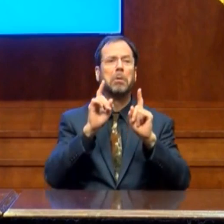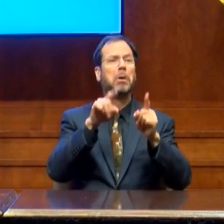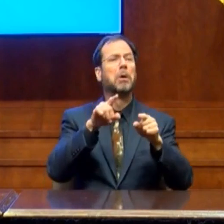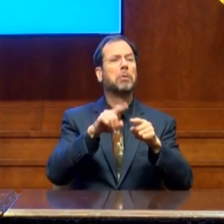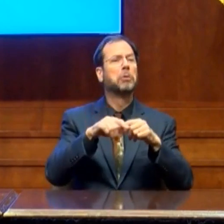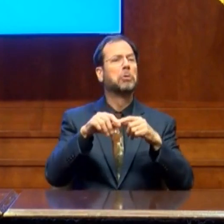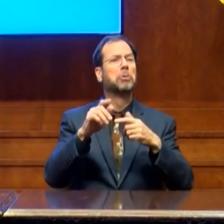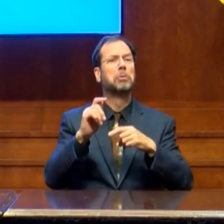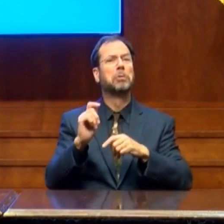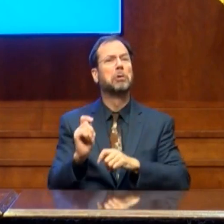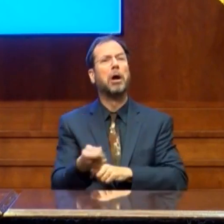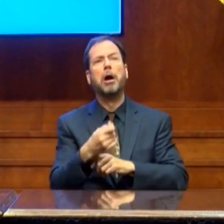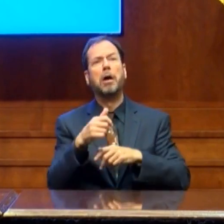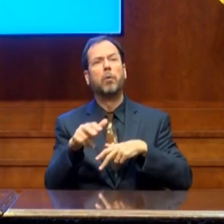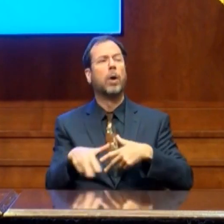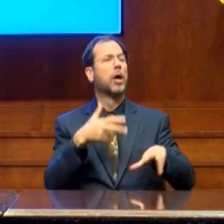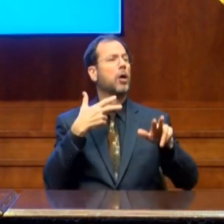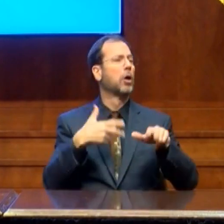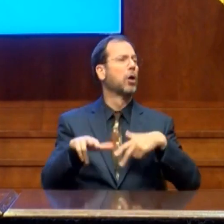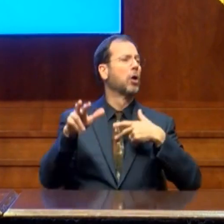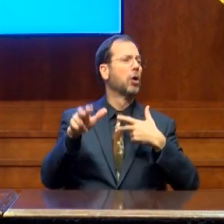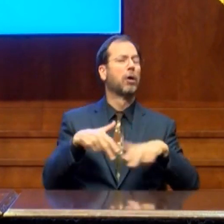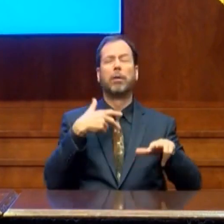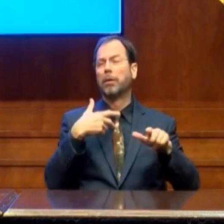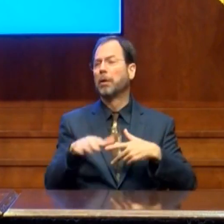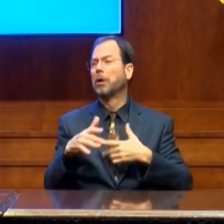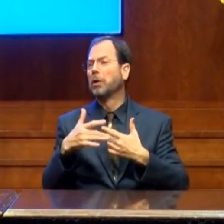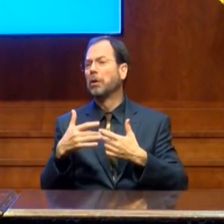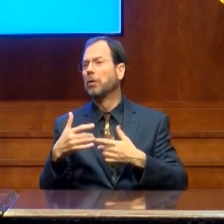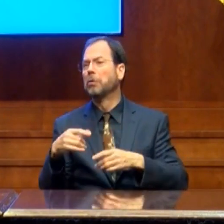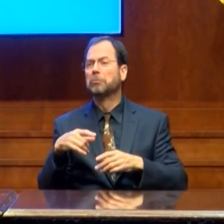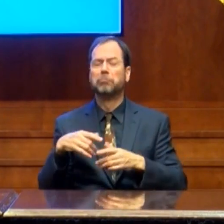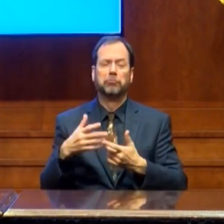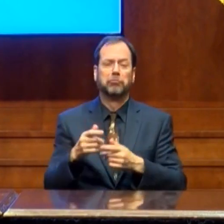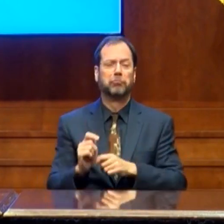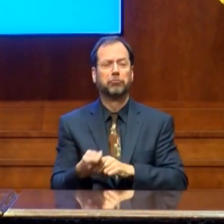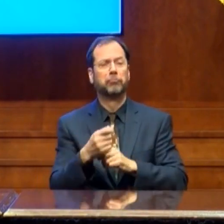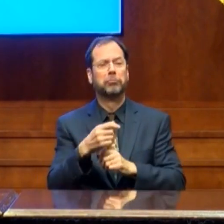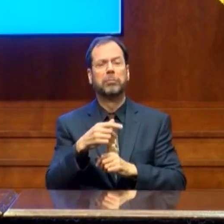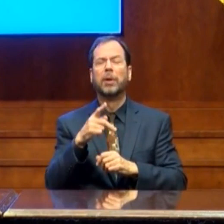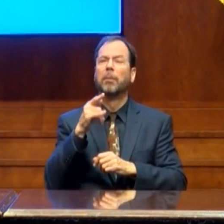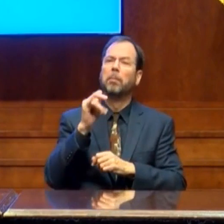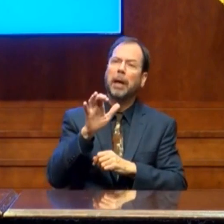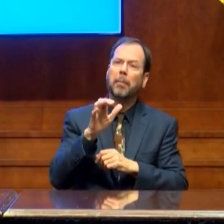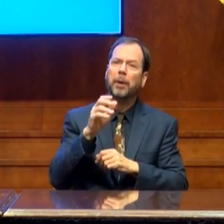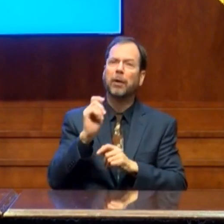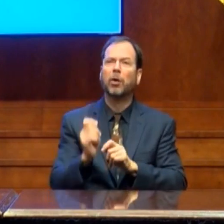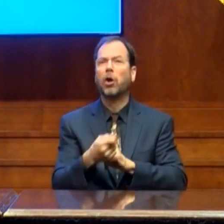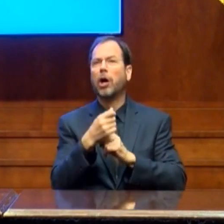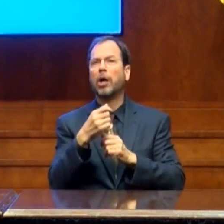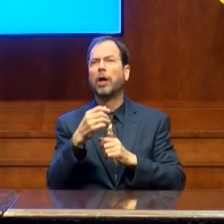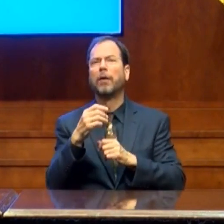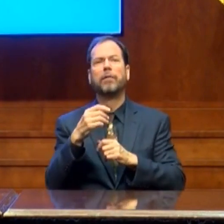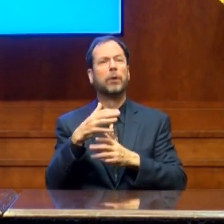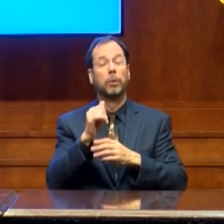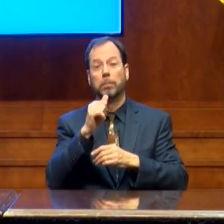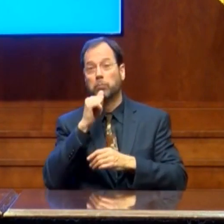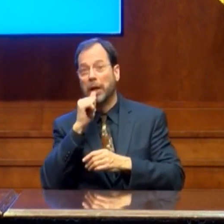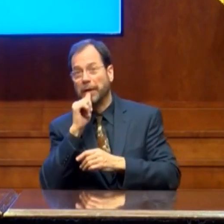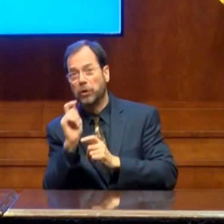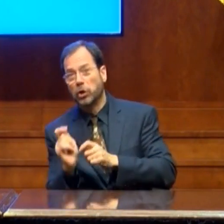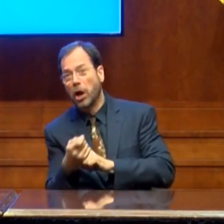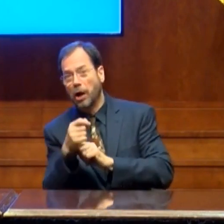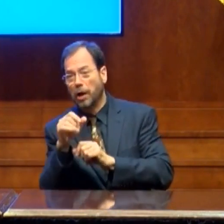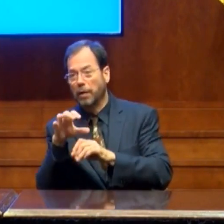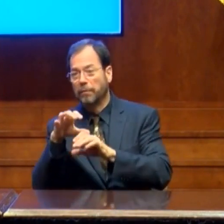walk along, or even with a golf club and a golf ball, go along a golf course, public golf course, anybody can, a